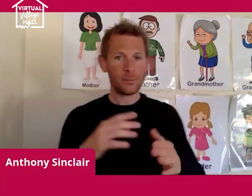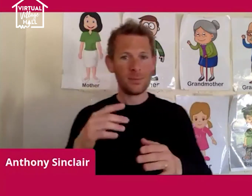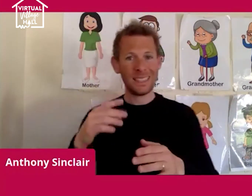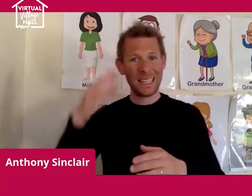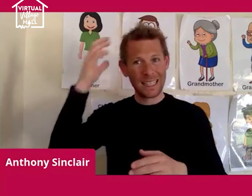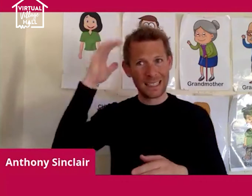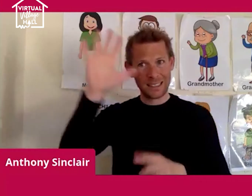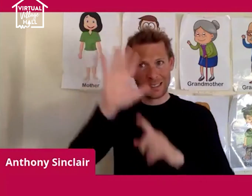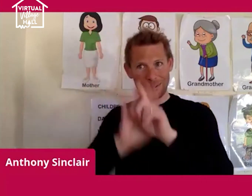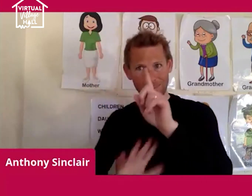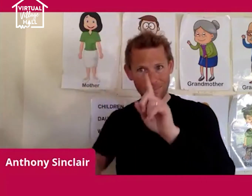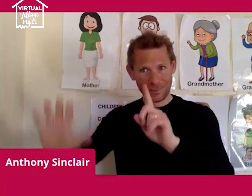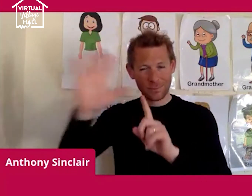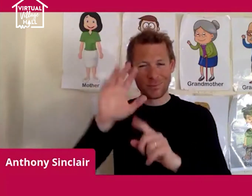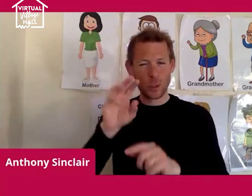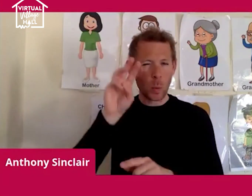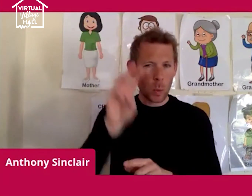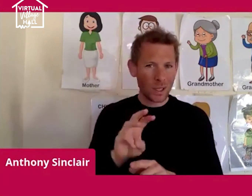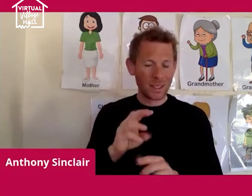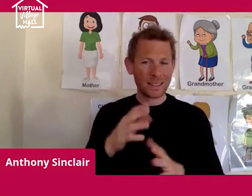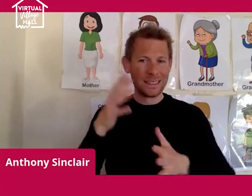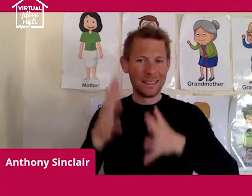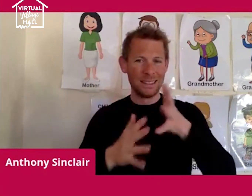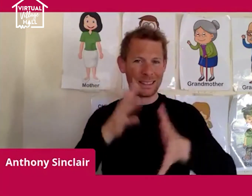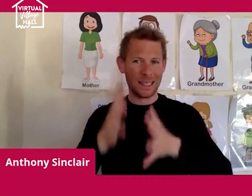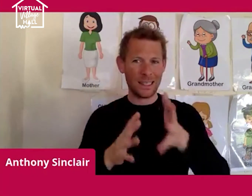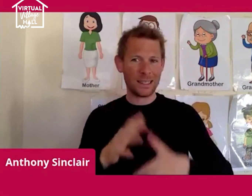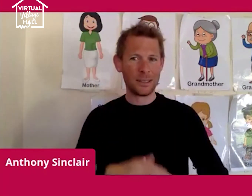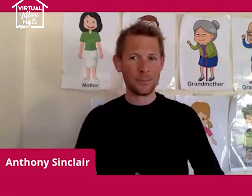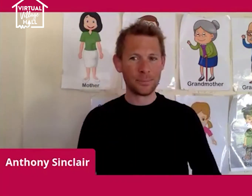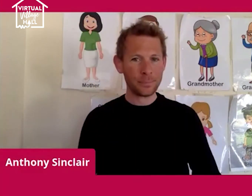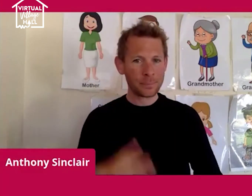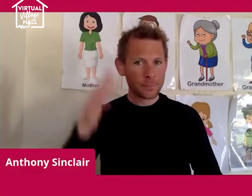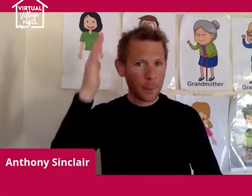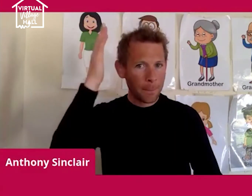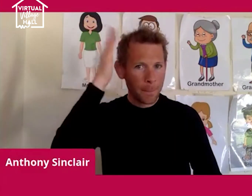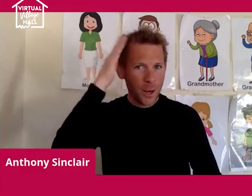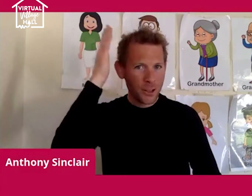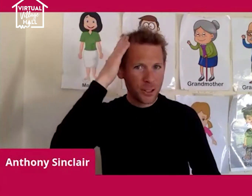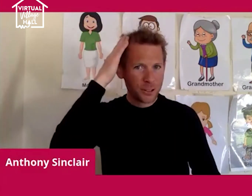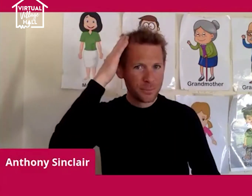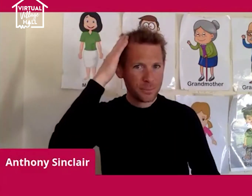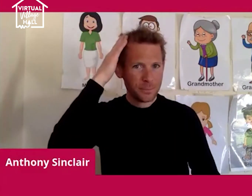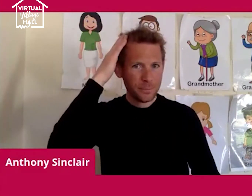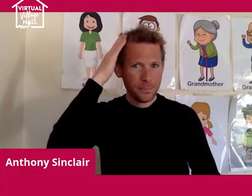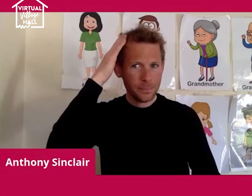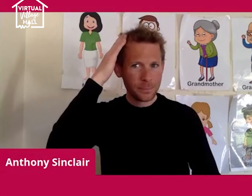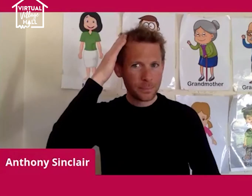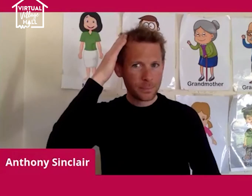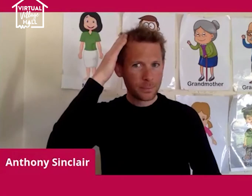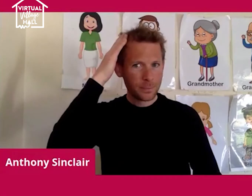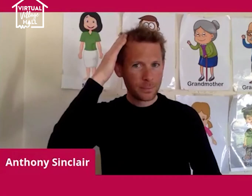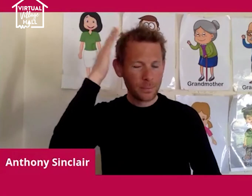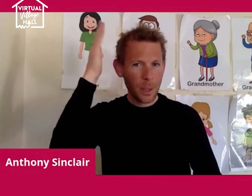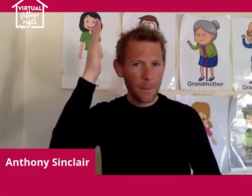It's the double M on the hand. Now in England and Wales, they would sign it mother, like